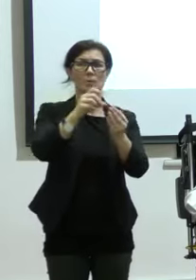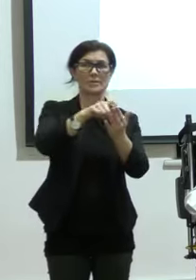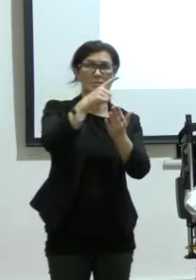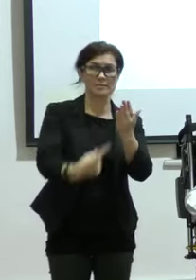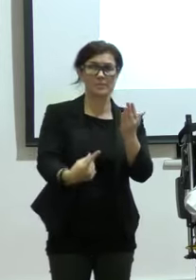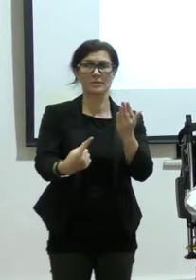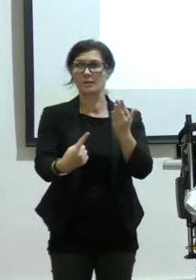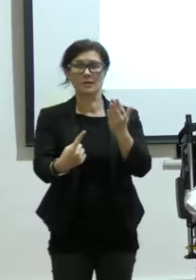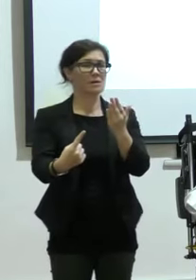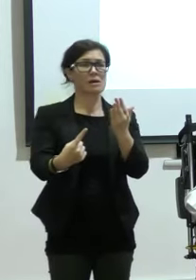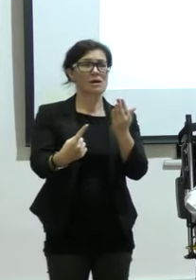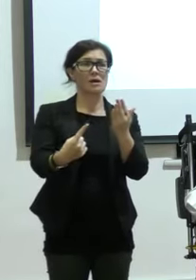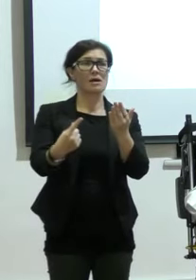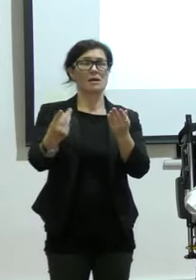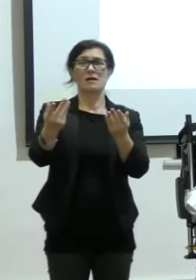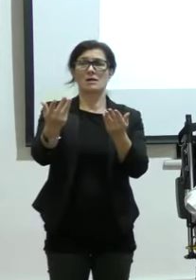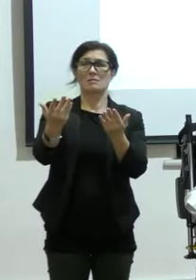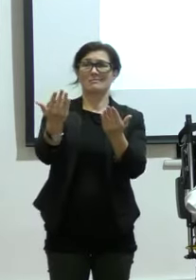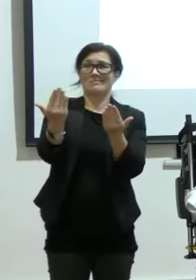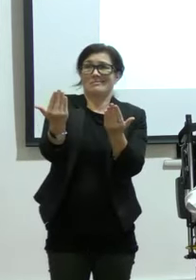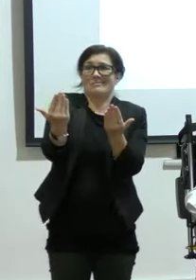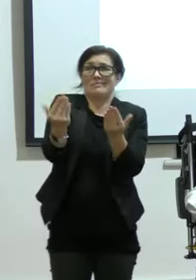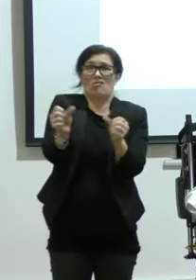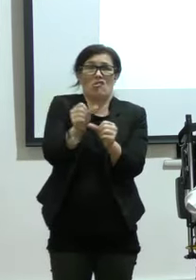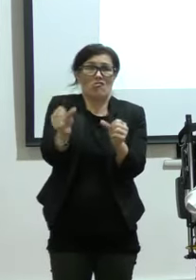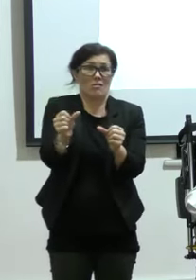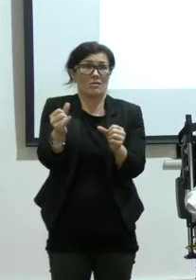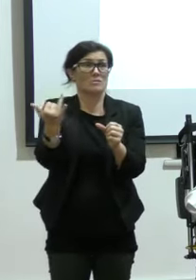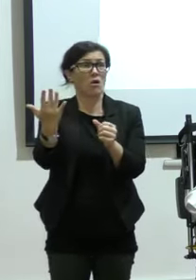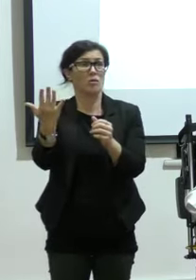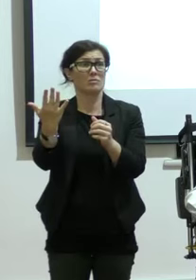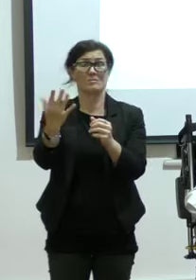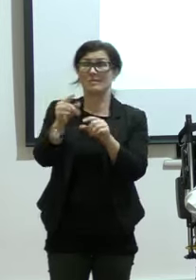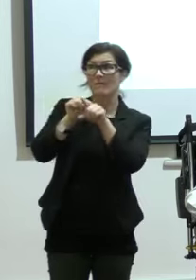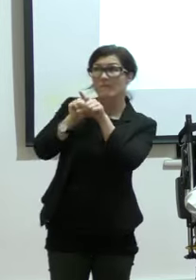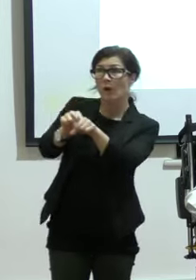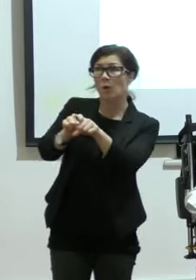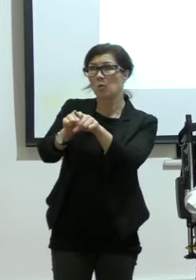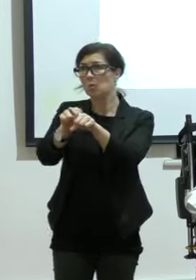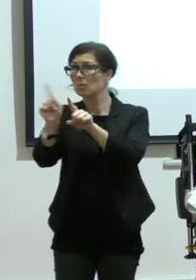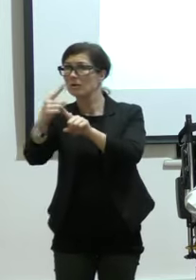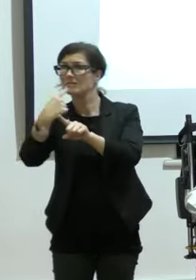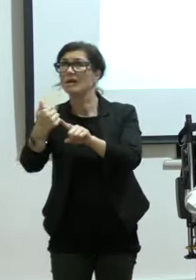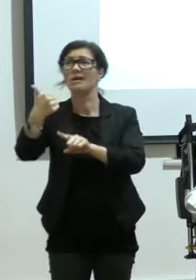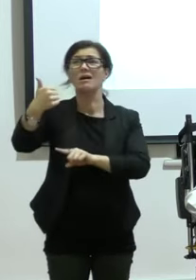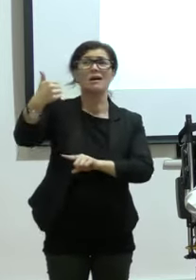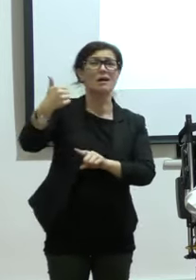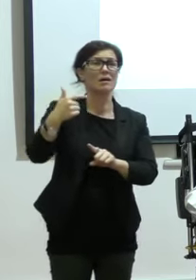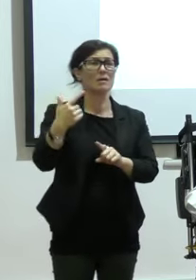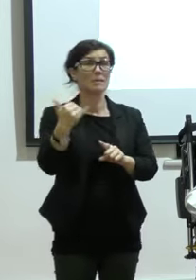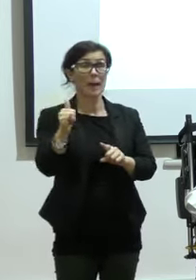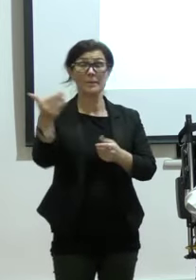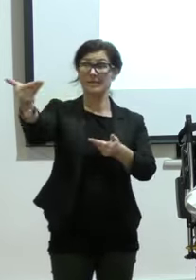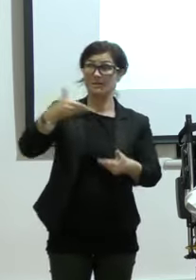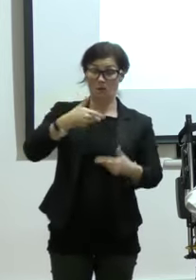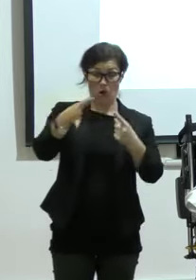for suggestions and options that they might be okay, but they mightn't be optimal and they mightn't be the best. So